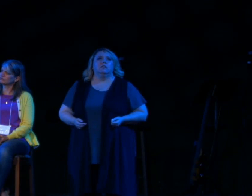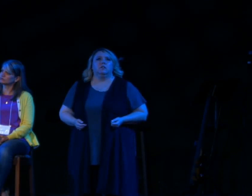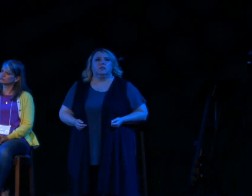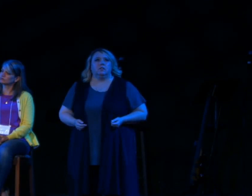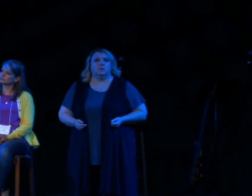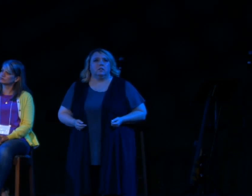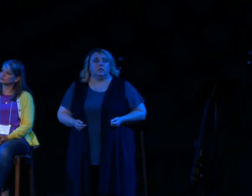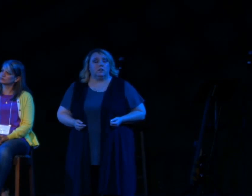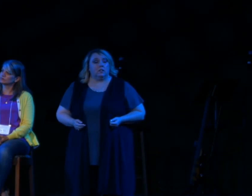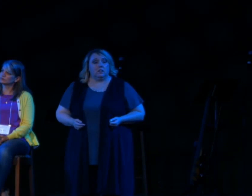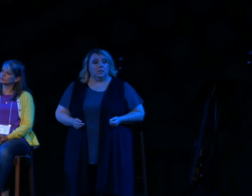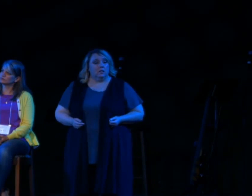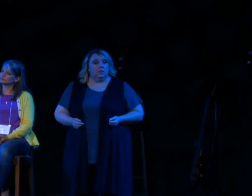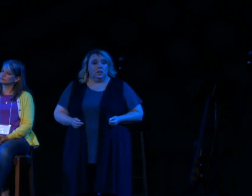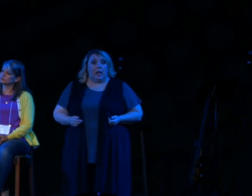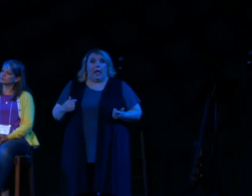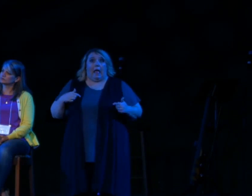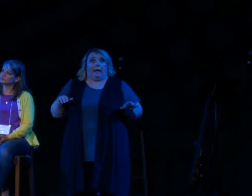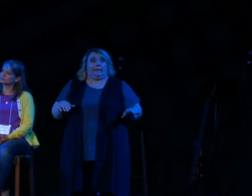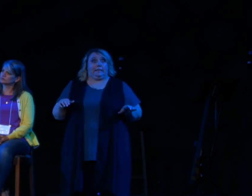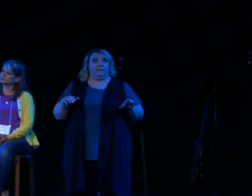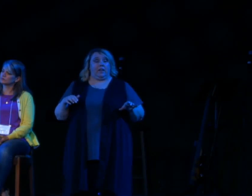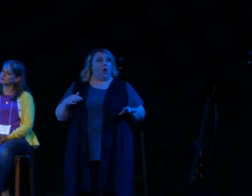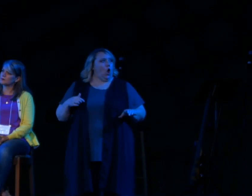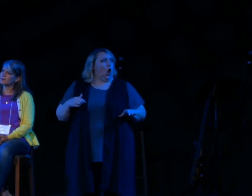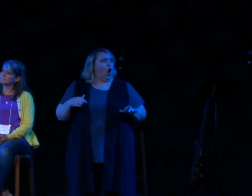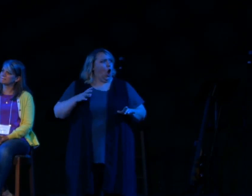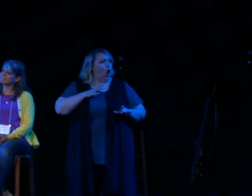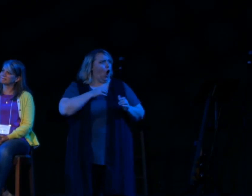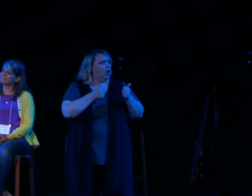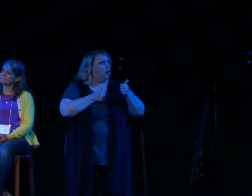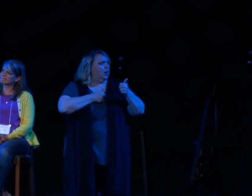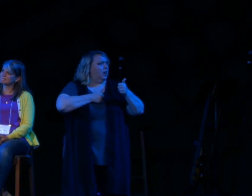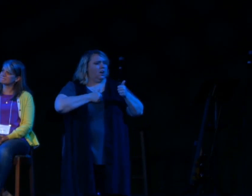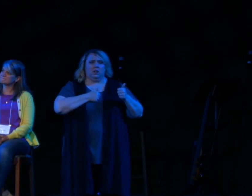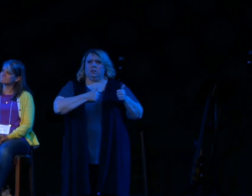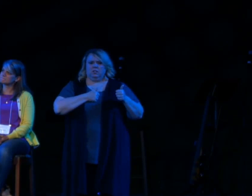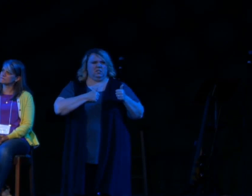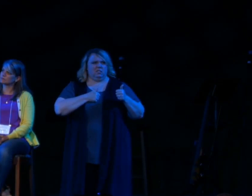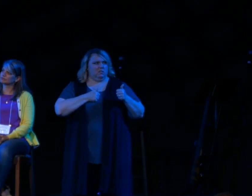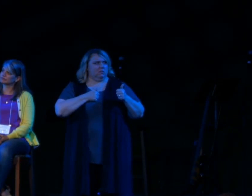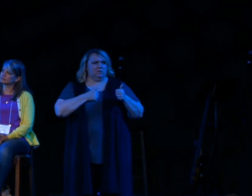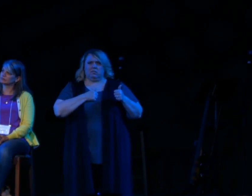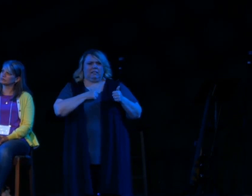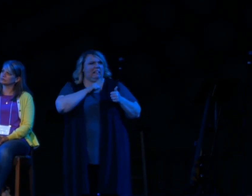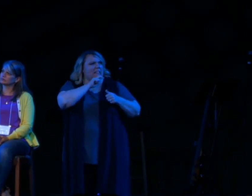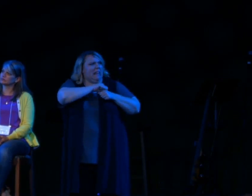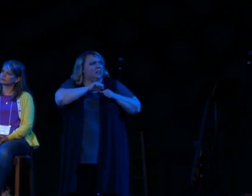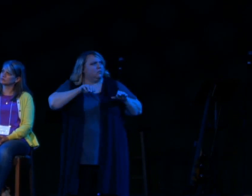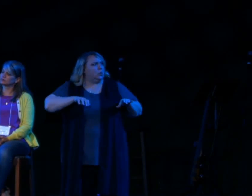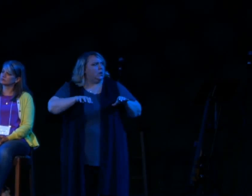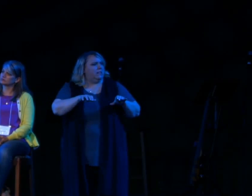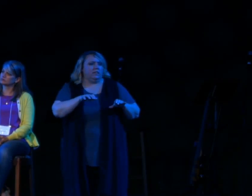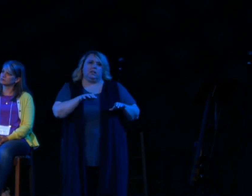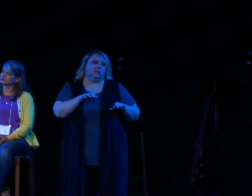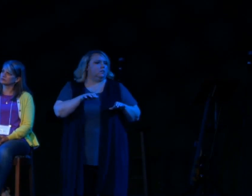Don't get fooled by a lot of activity and think that that's actually